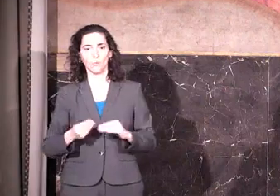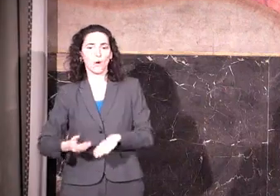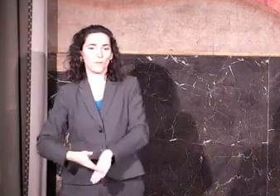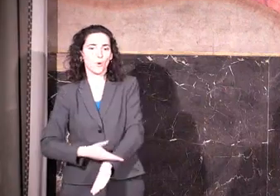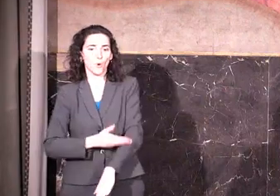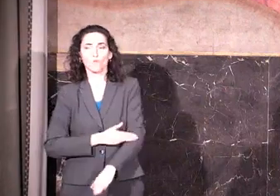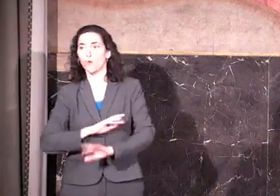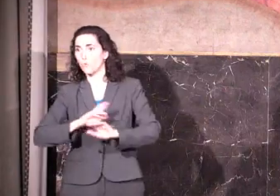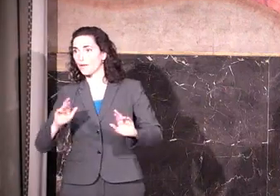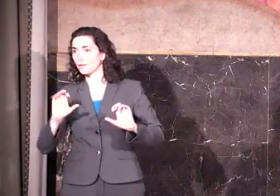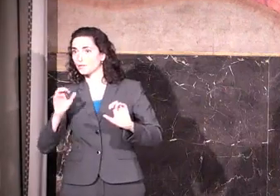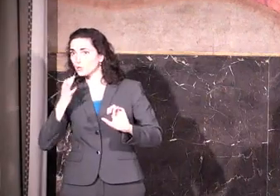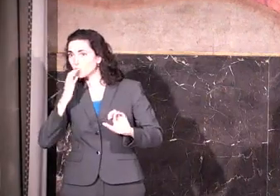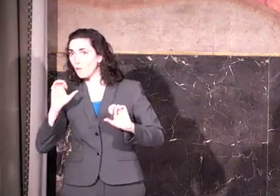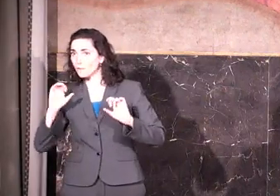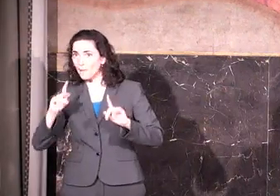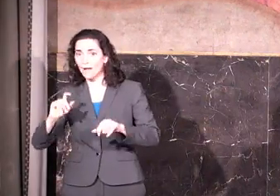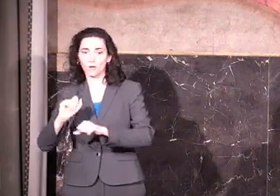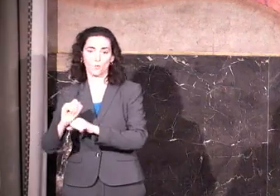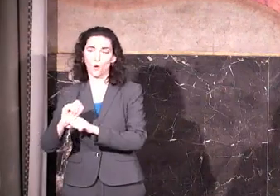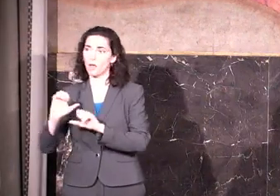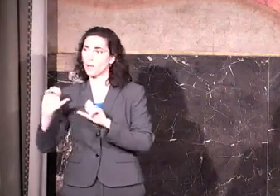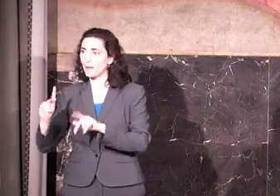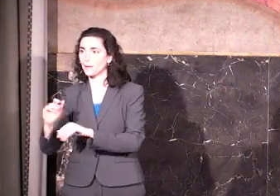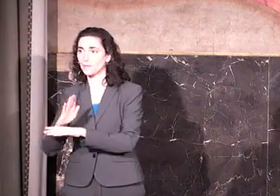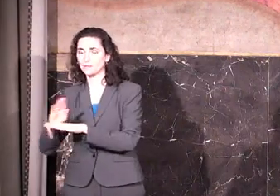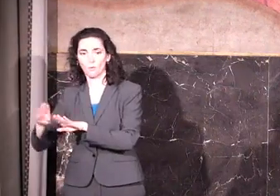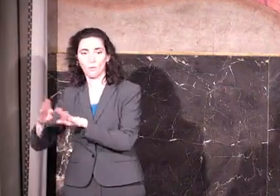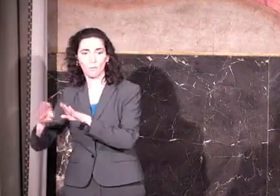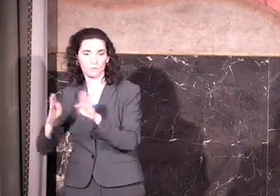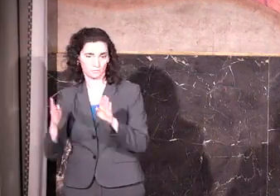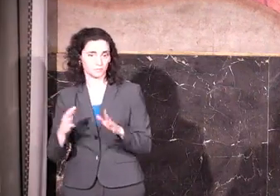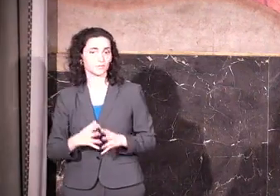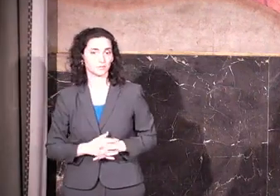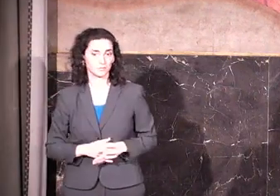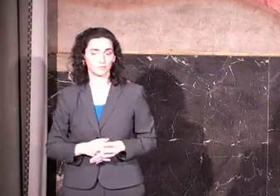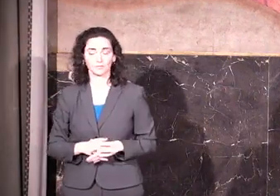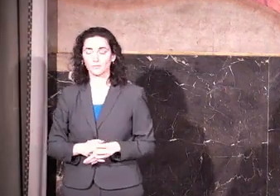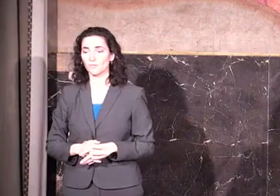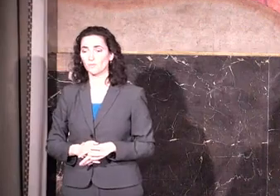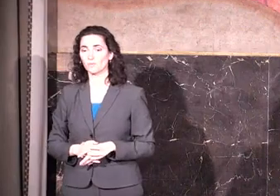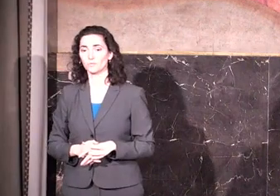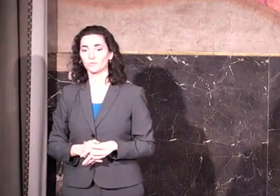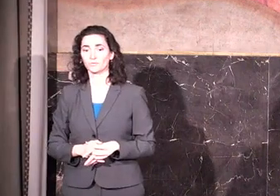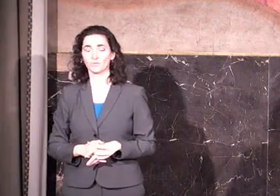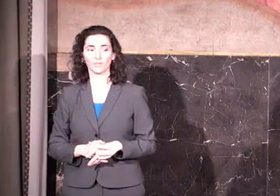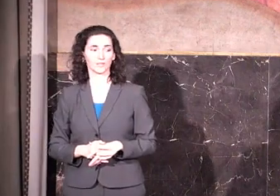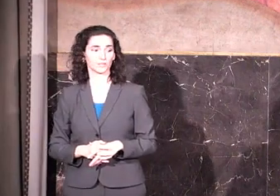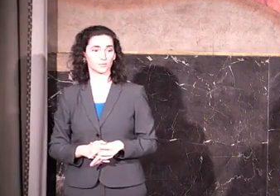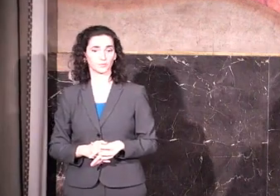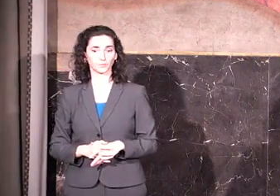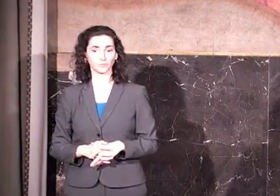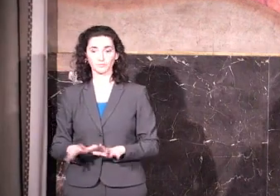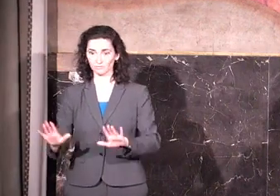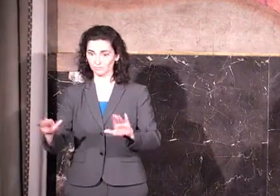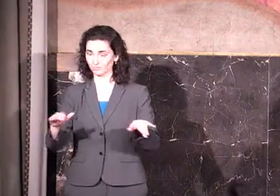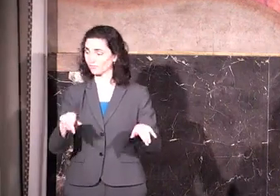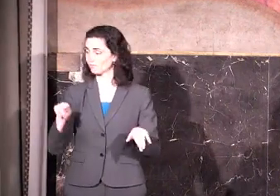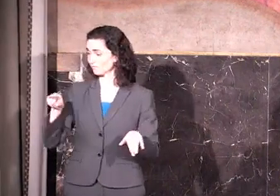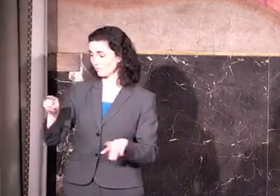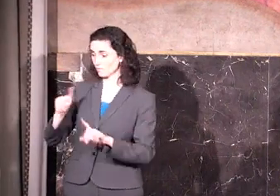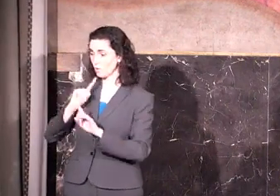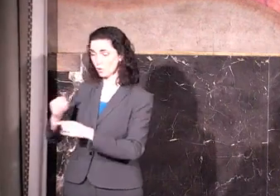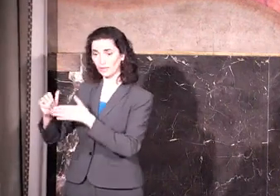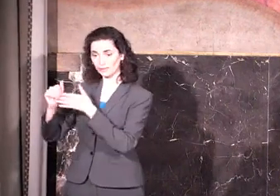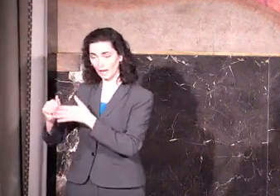towards reopening just as soon as possible. And I will tell you that the more and better we follow all the guidelines that are out there, I